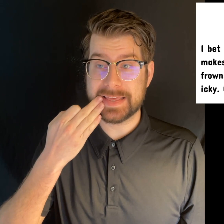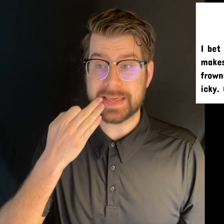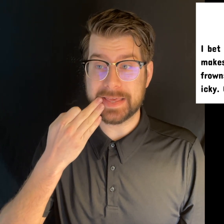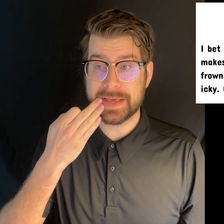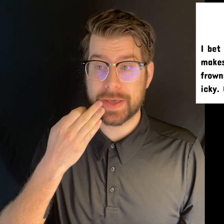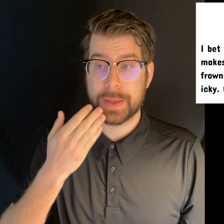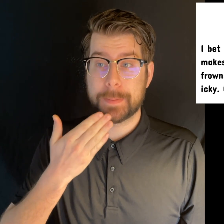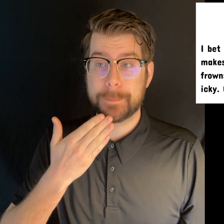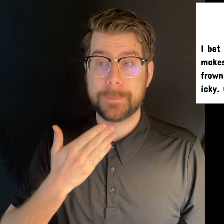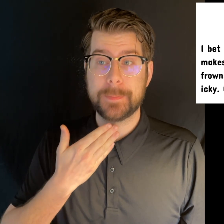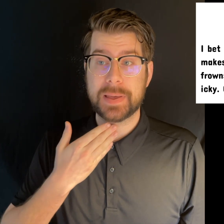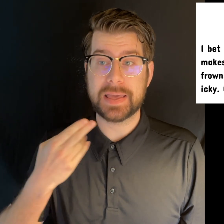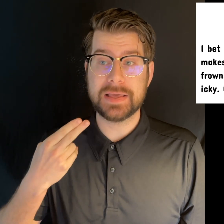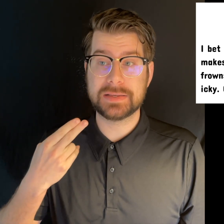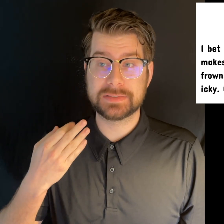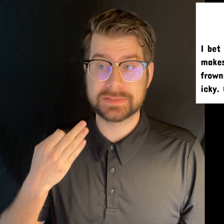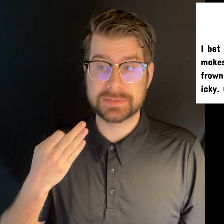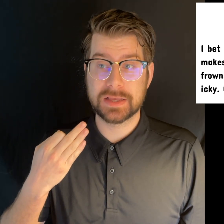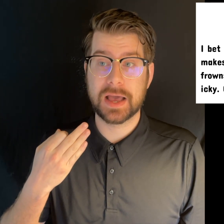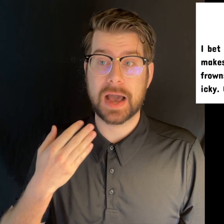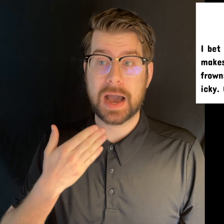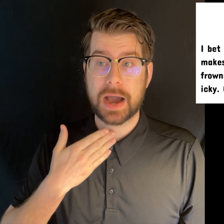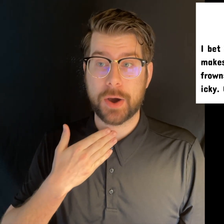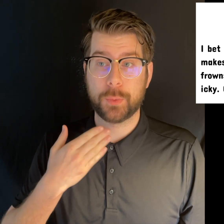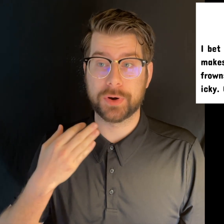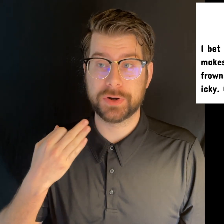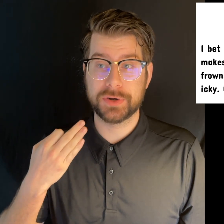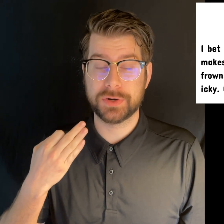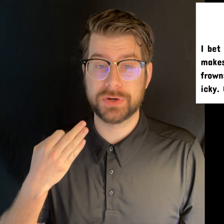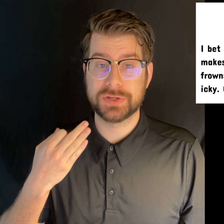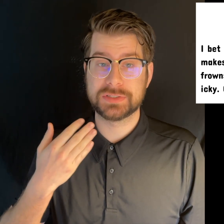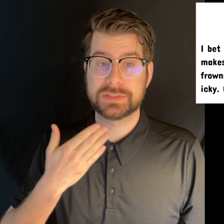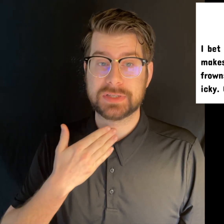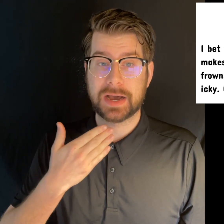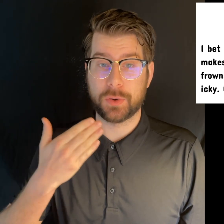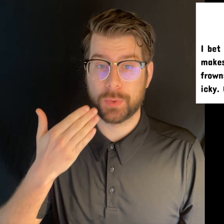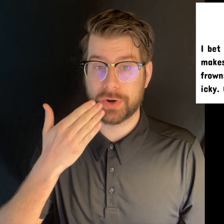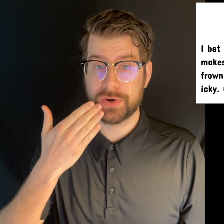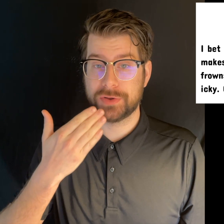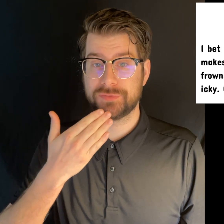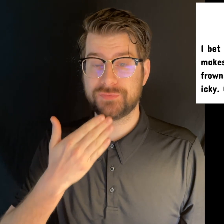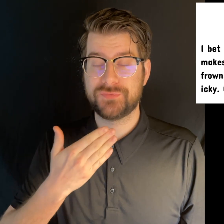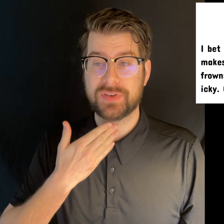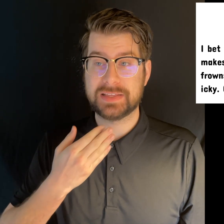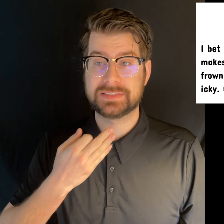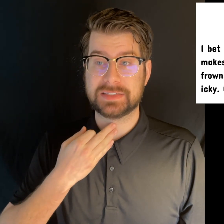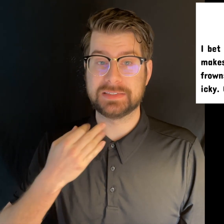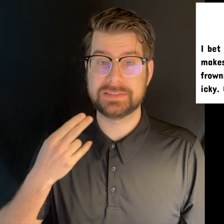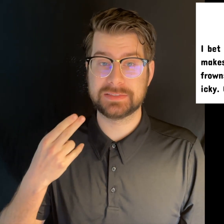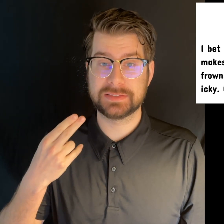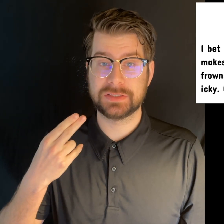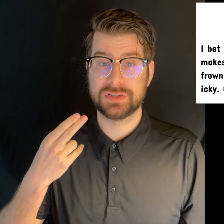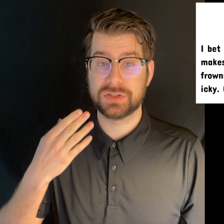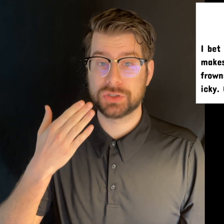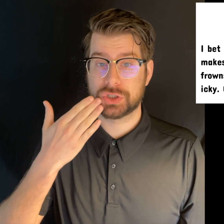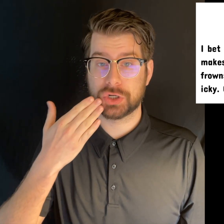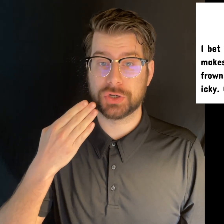He makes our sour faces